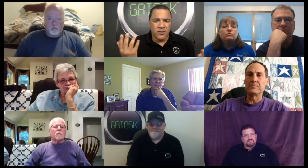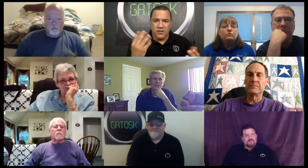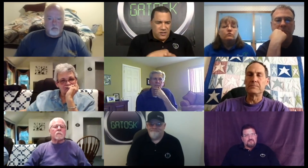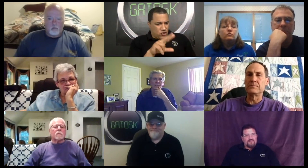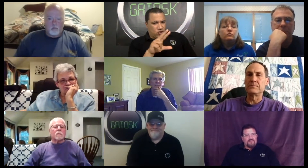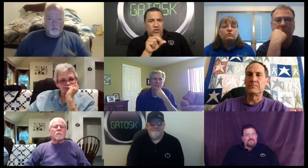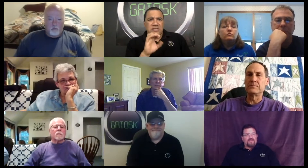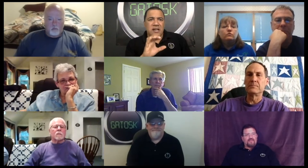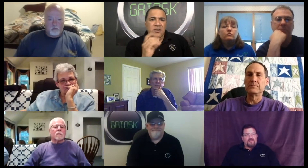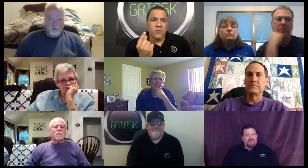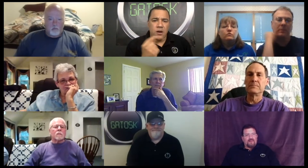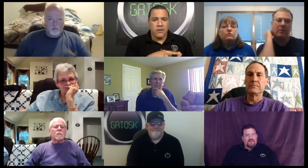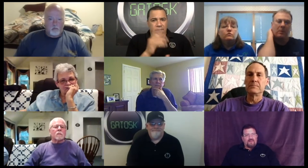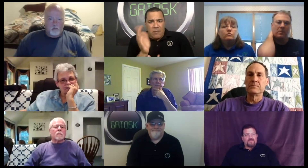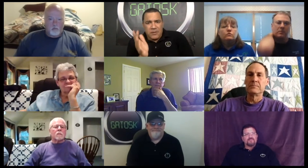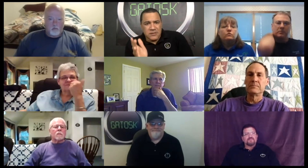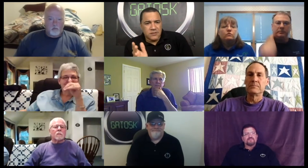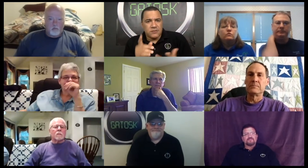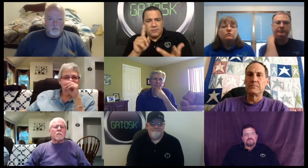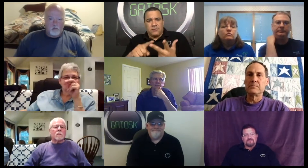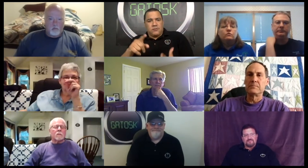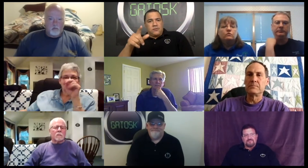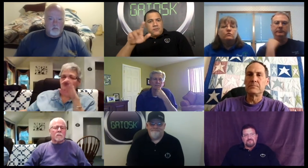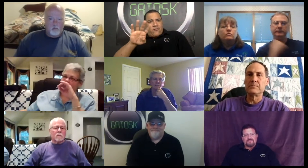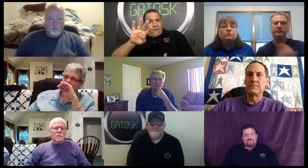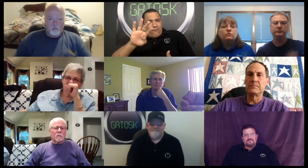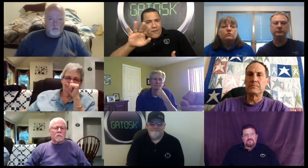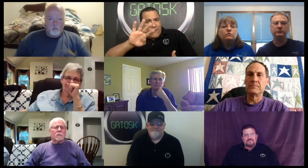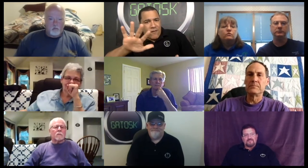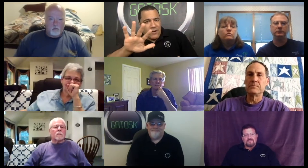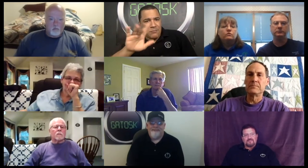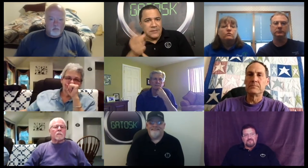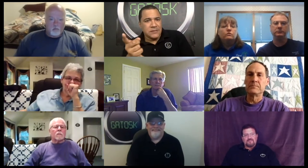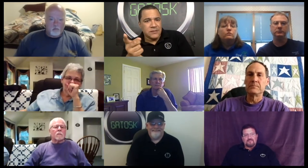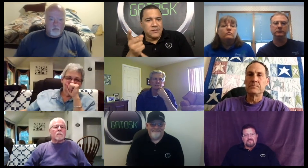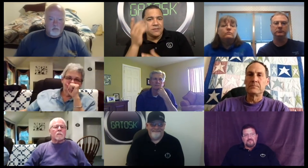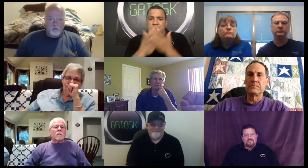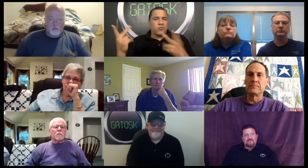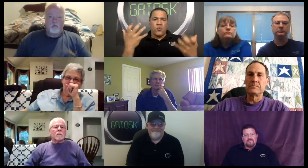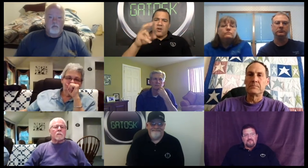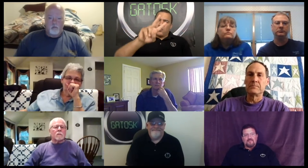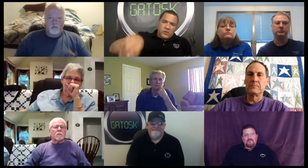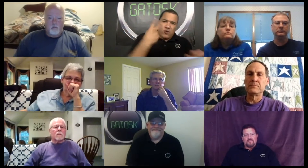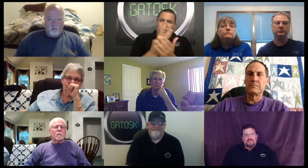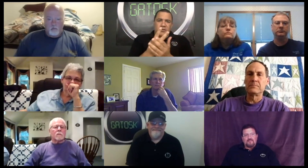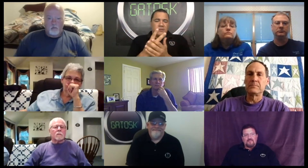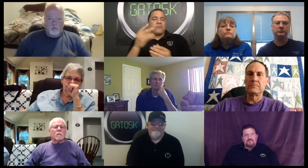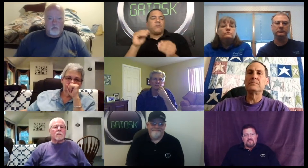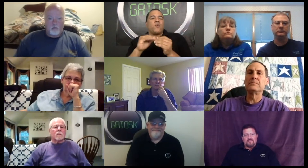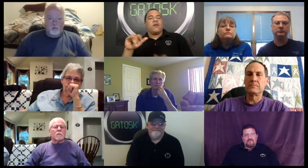when you try to describe Gatos? What would you say in 30 seconds? What would you say in a 5-minute presentation, or a